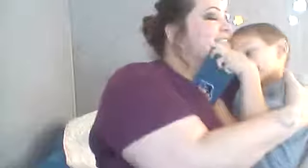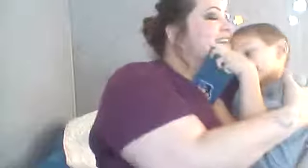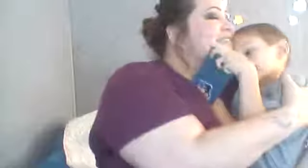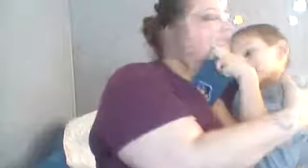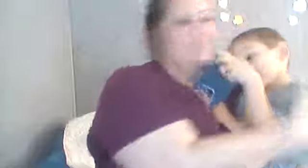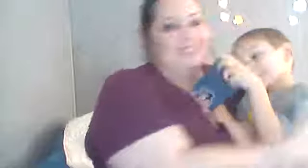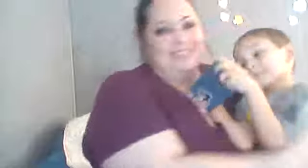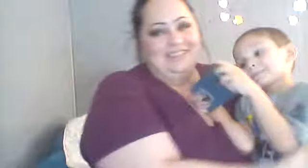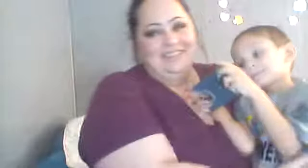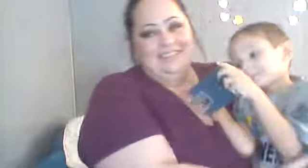job.